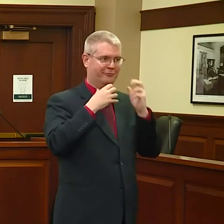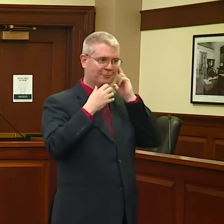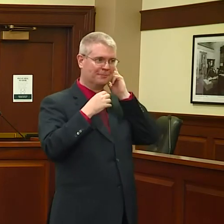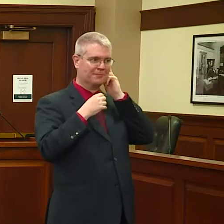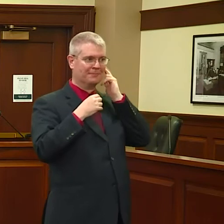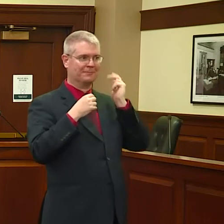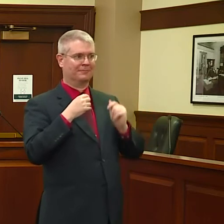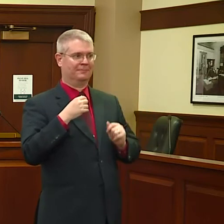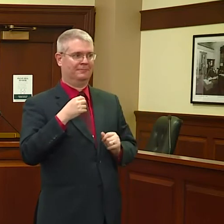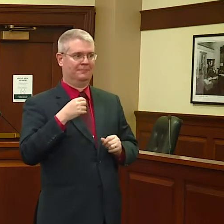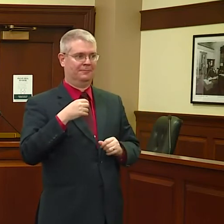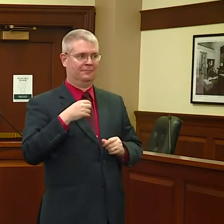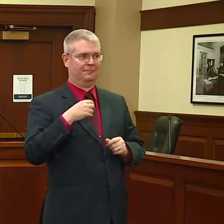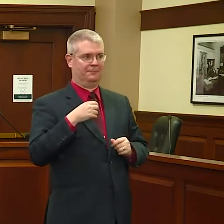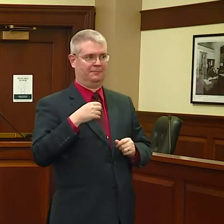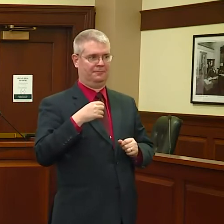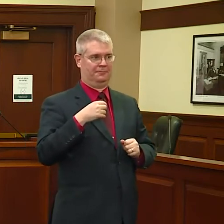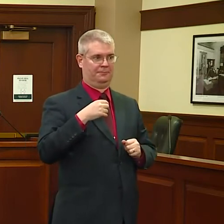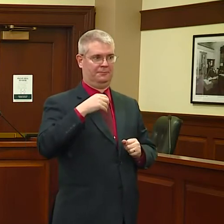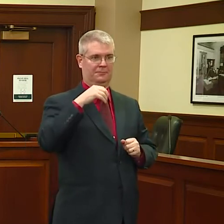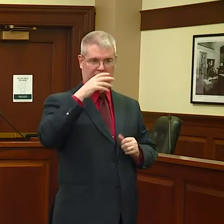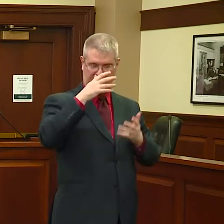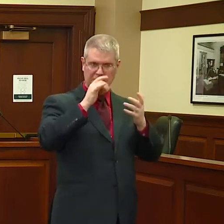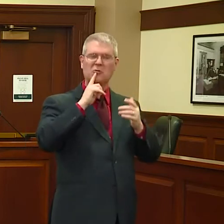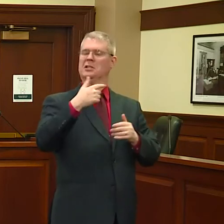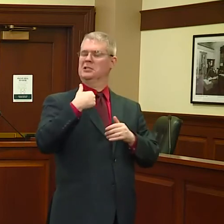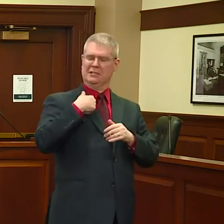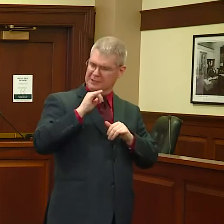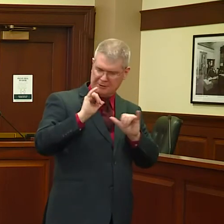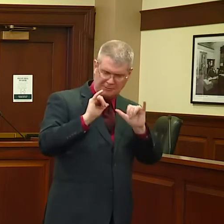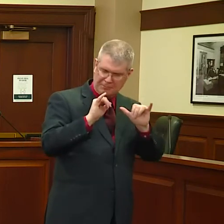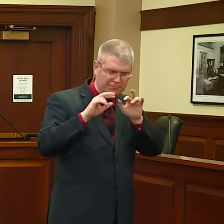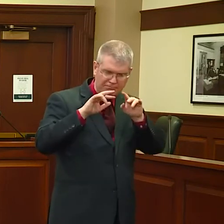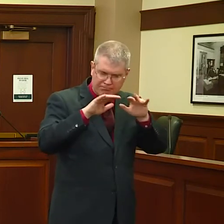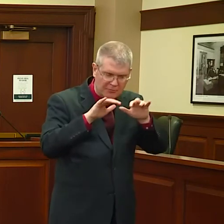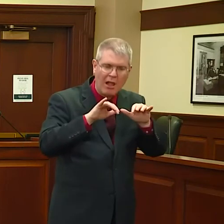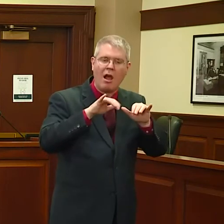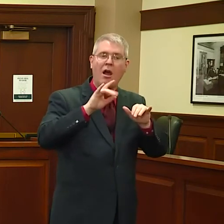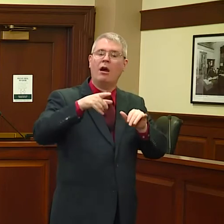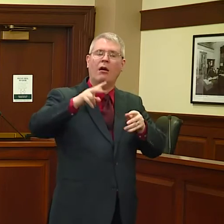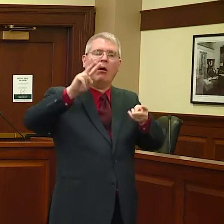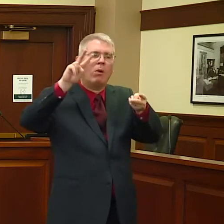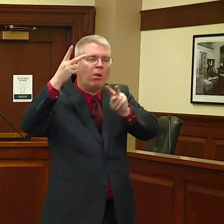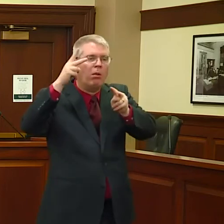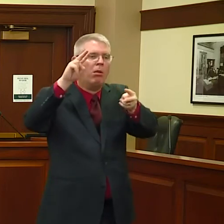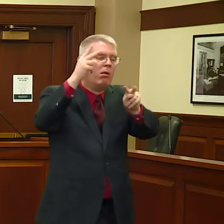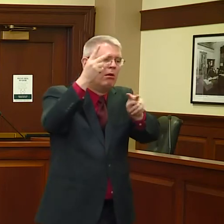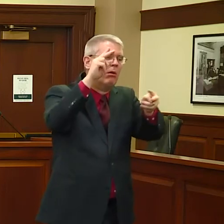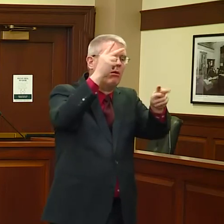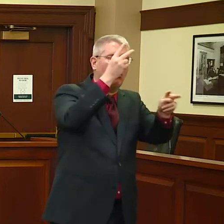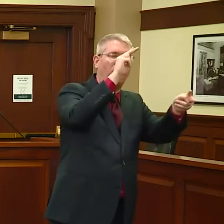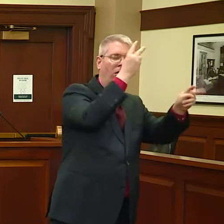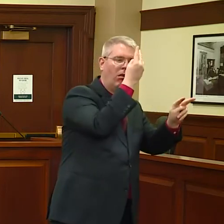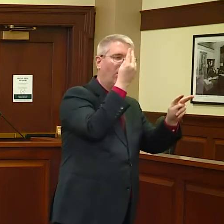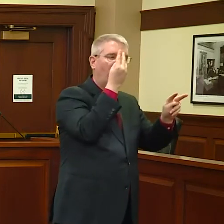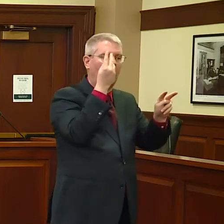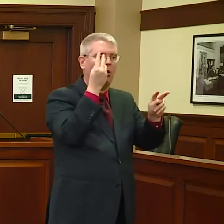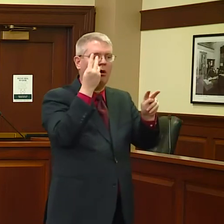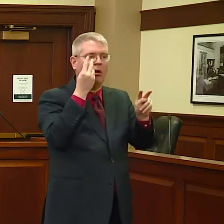said it was different then than it is today, and it's probably going to be different tomorrow than it is today. The treatments that Portneuf